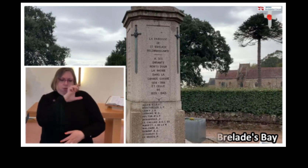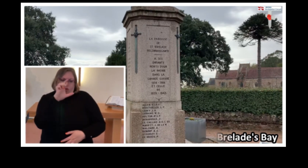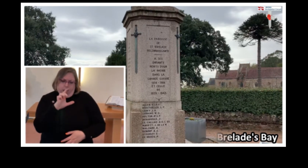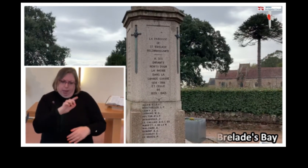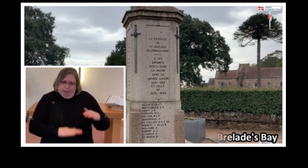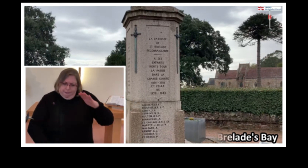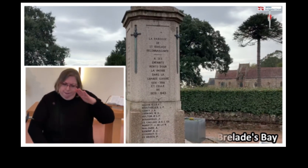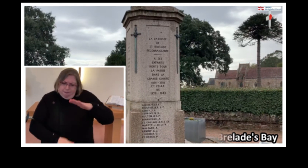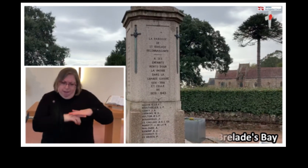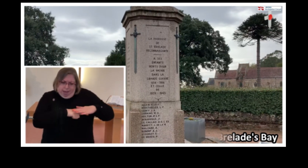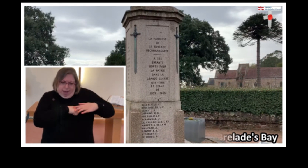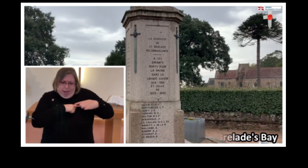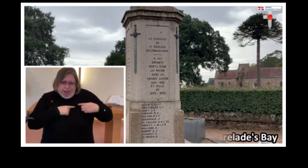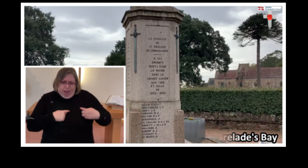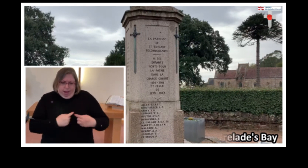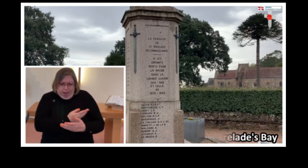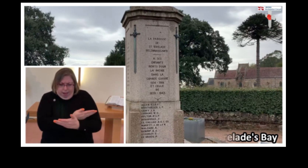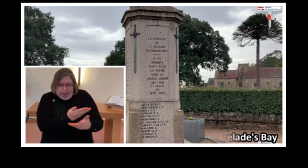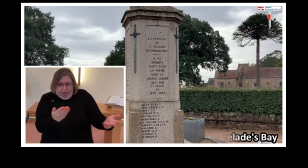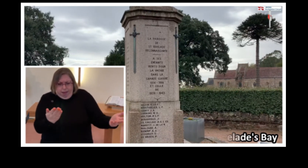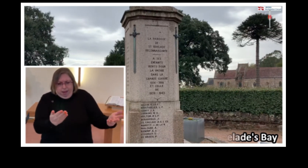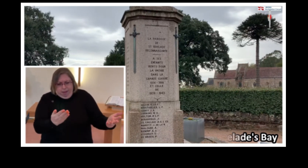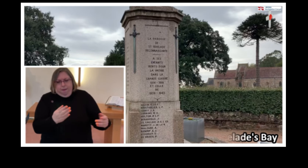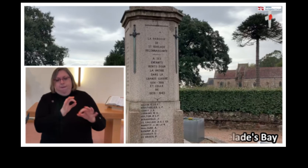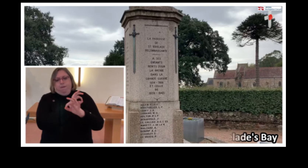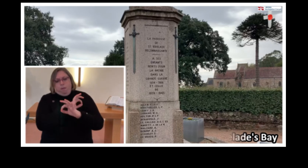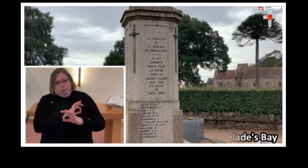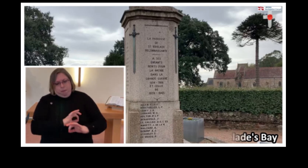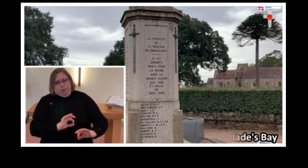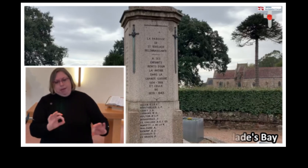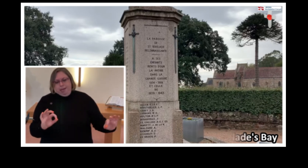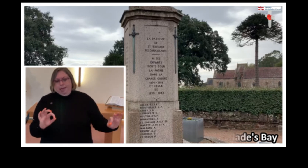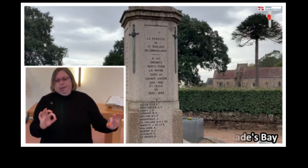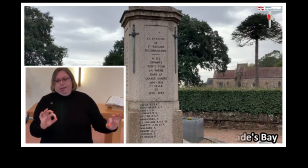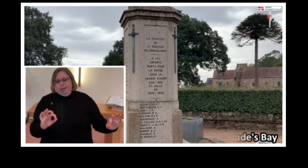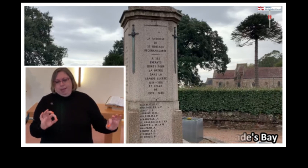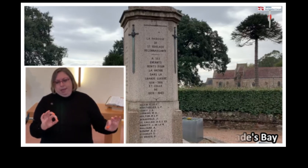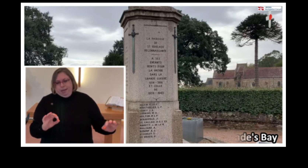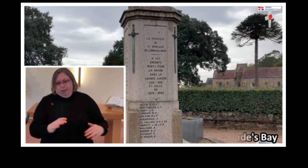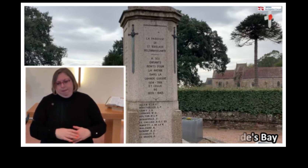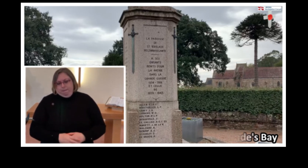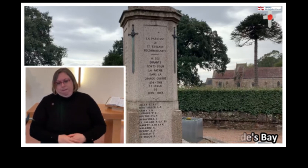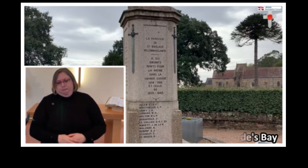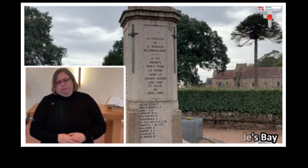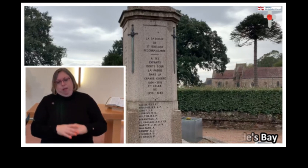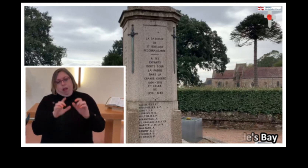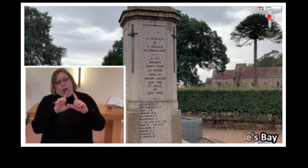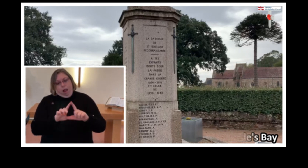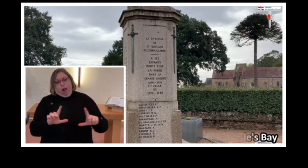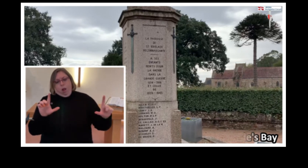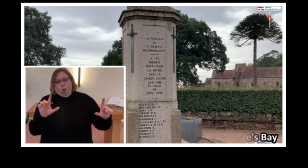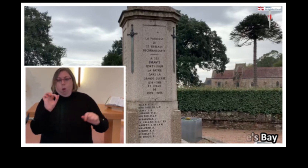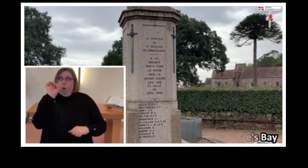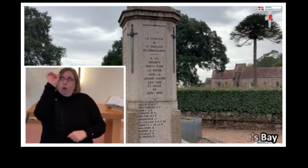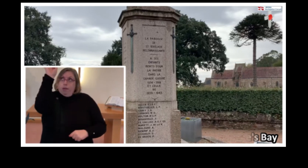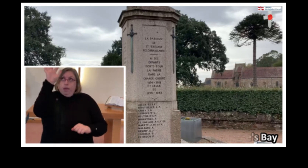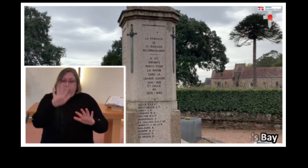whatever the cost. Lord, in your